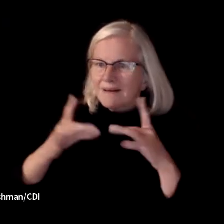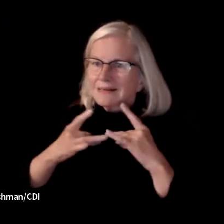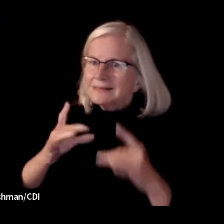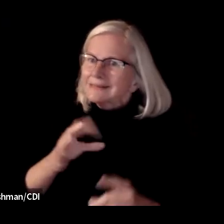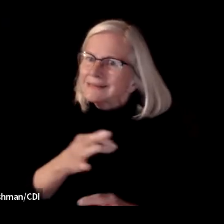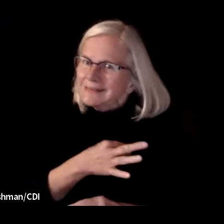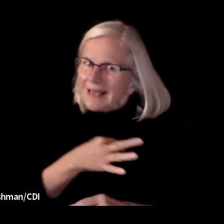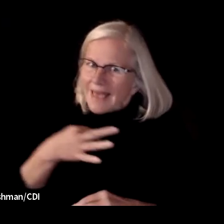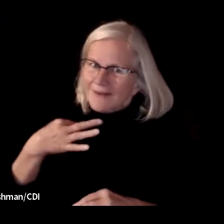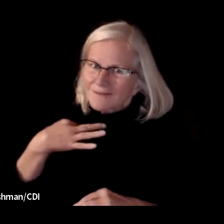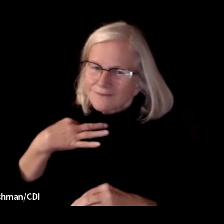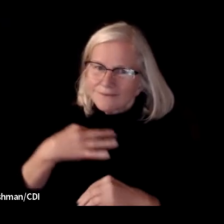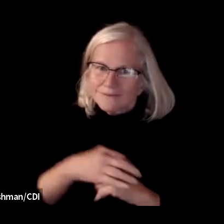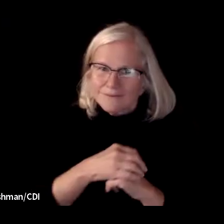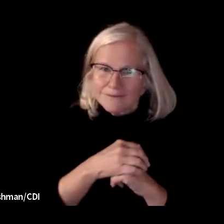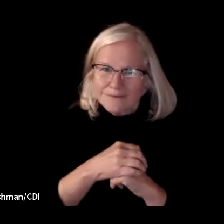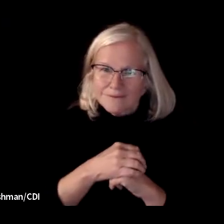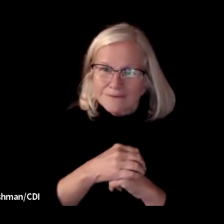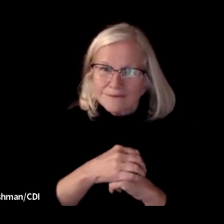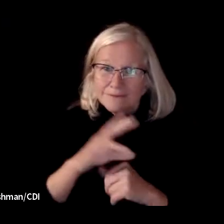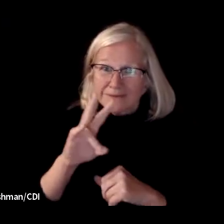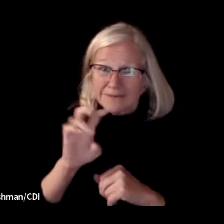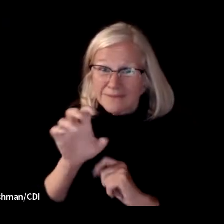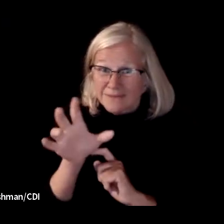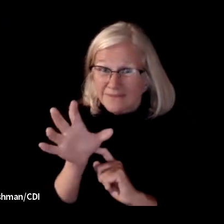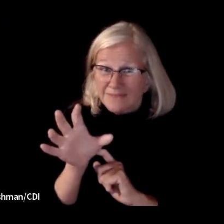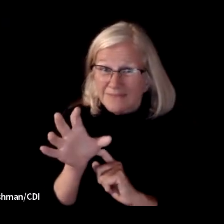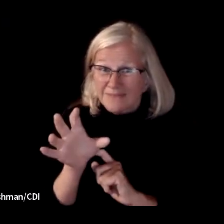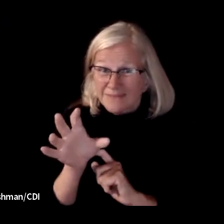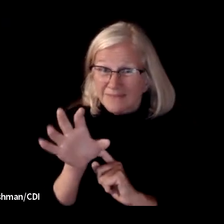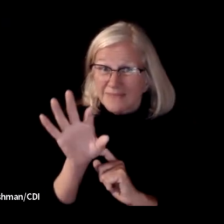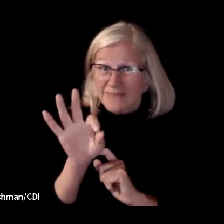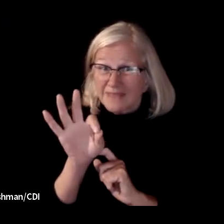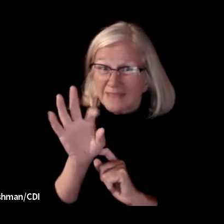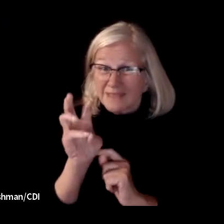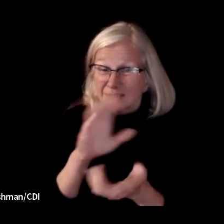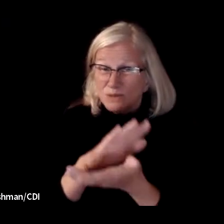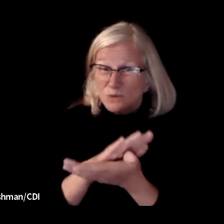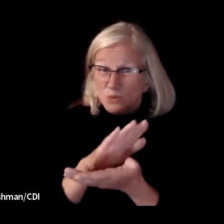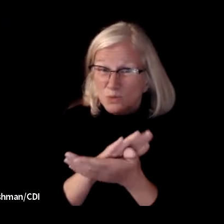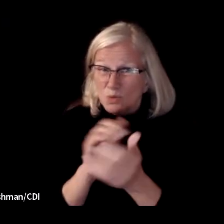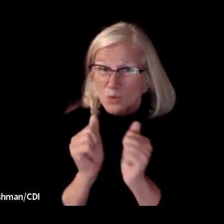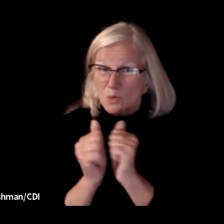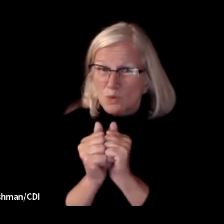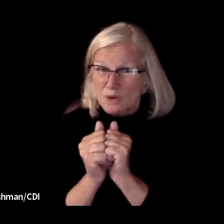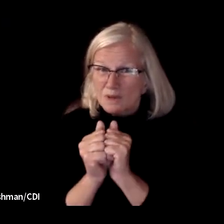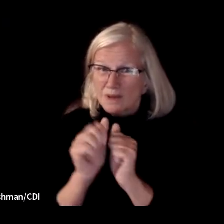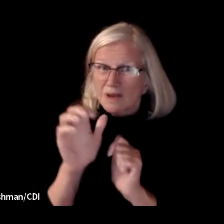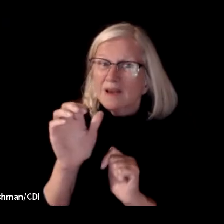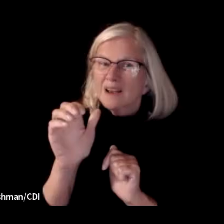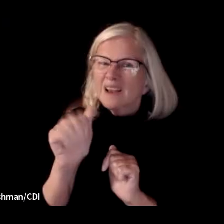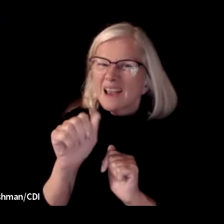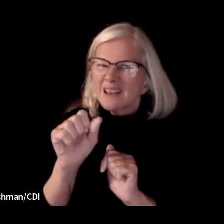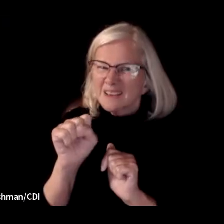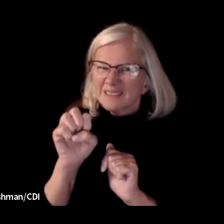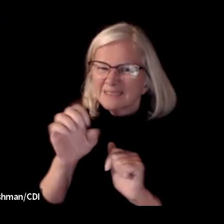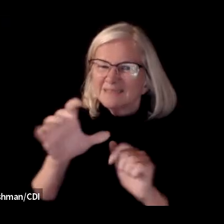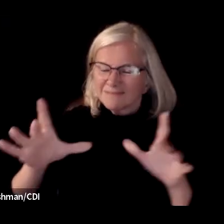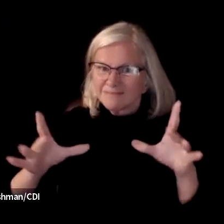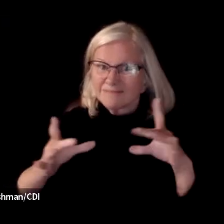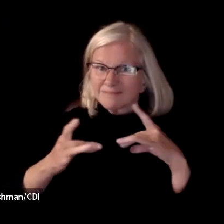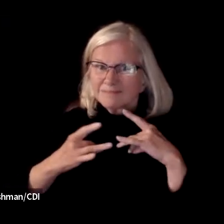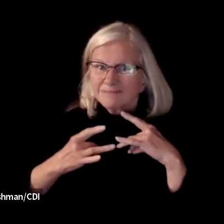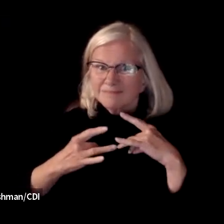cases, and 158 of those schools have 5 or more cases. Currently, there are